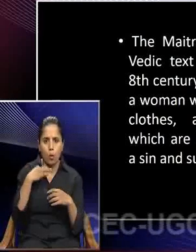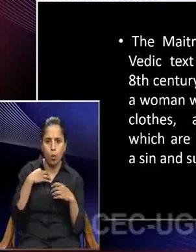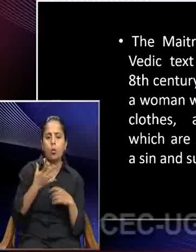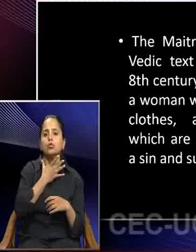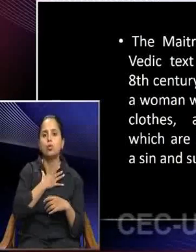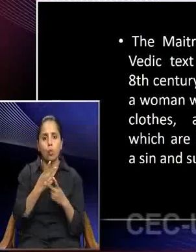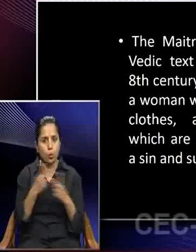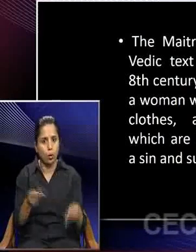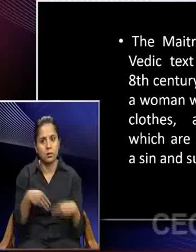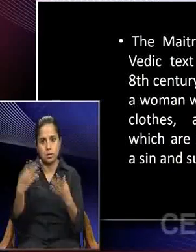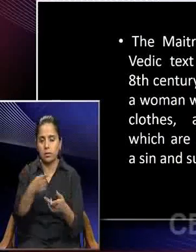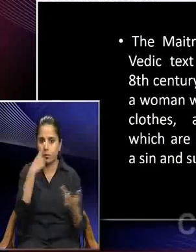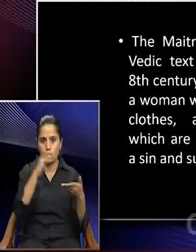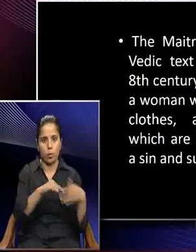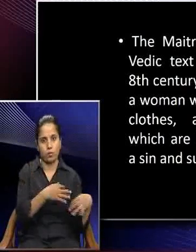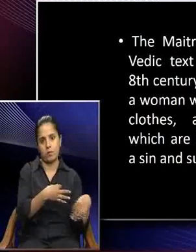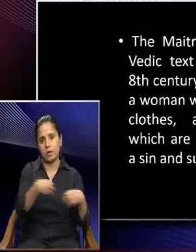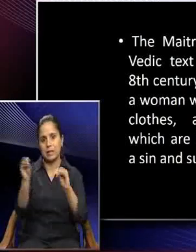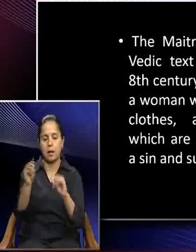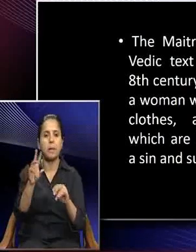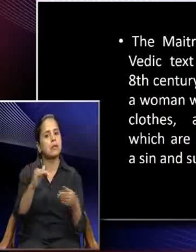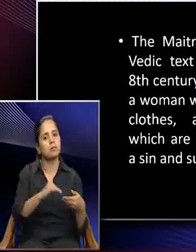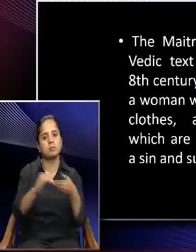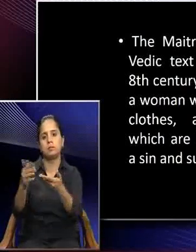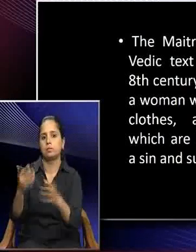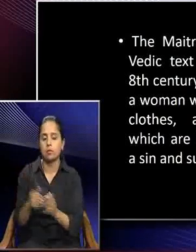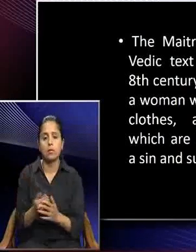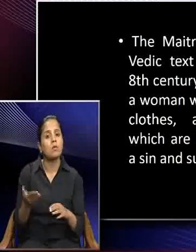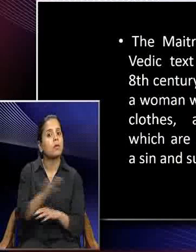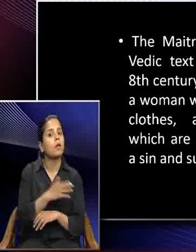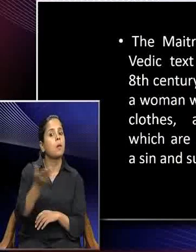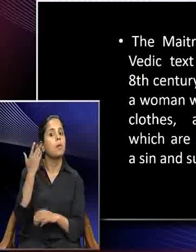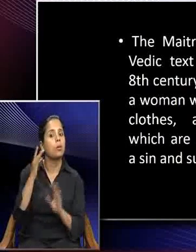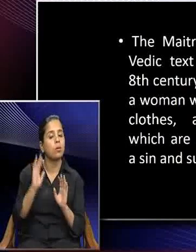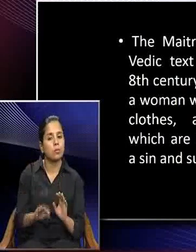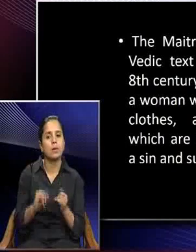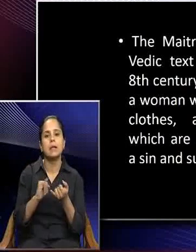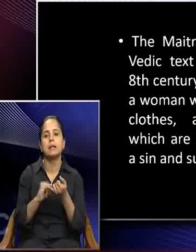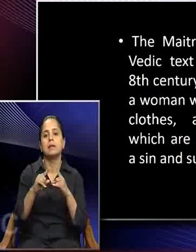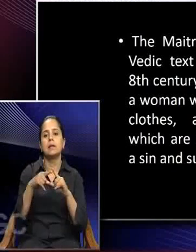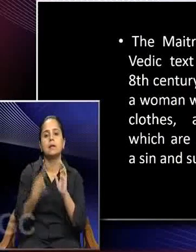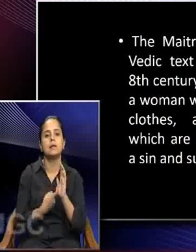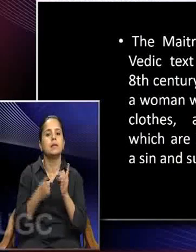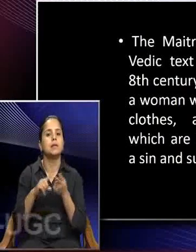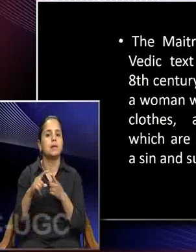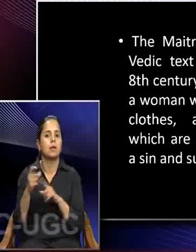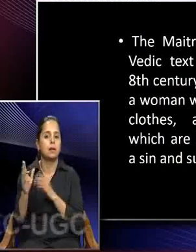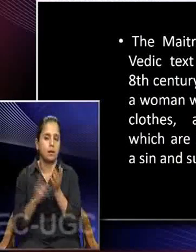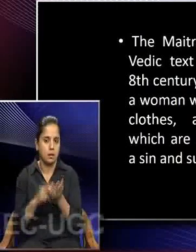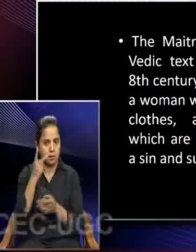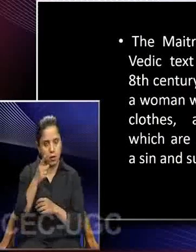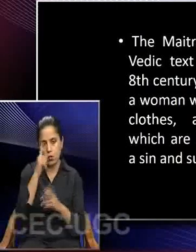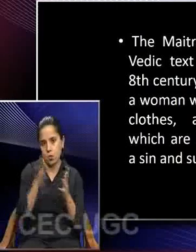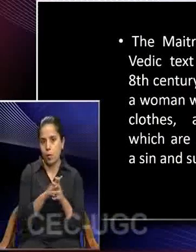ornaments, etc., which earlier had been Istridhan of a particular